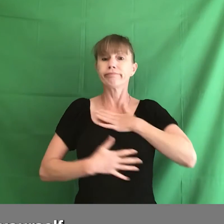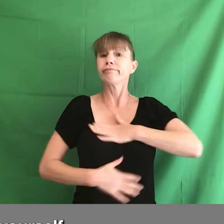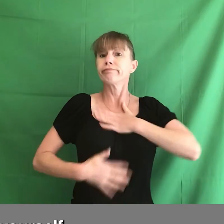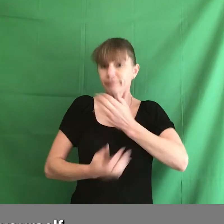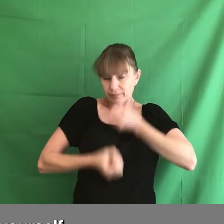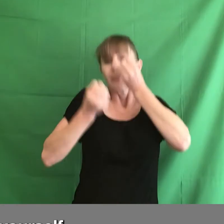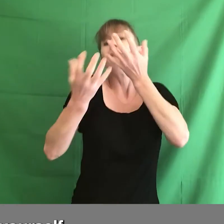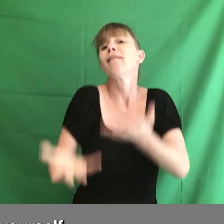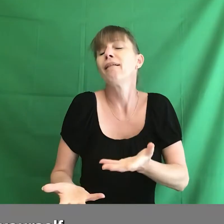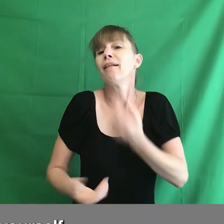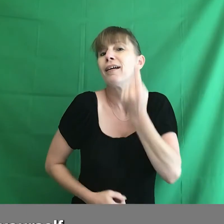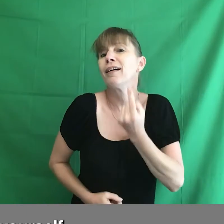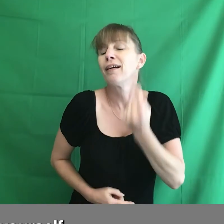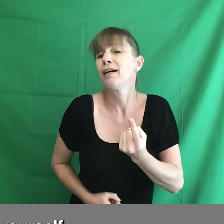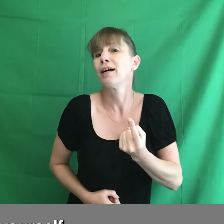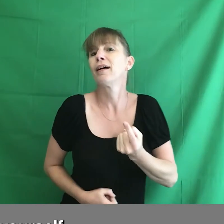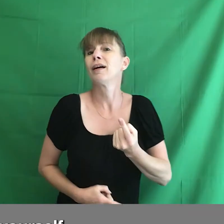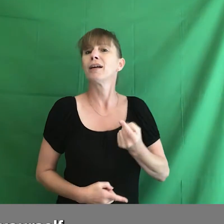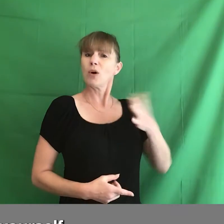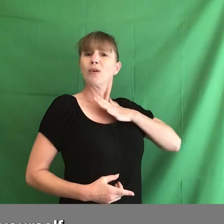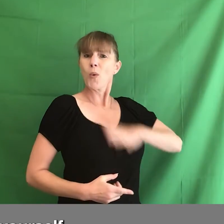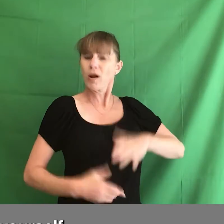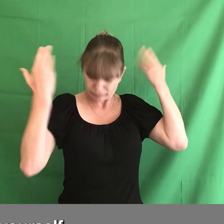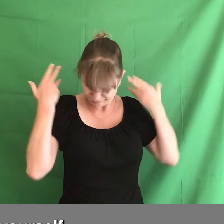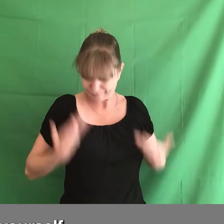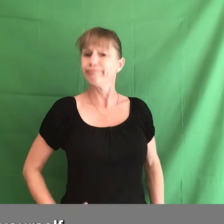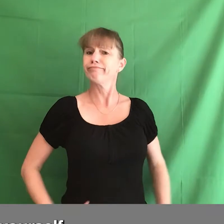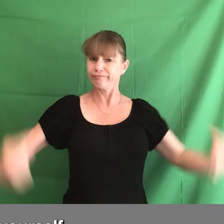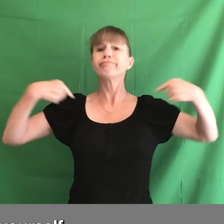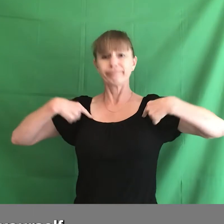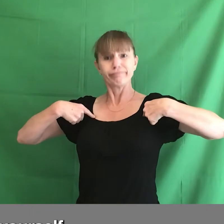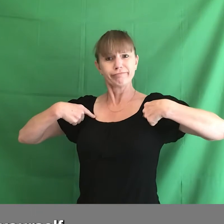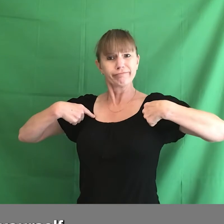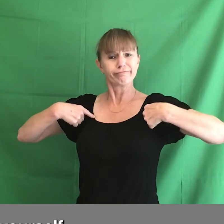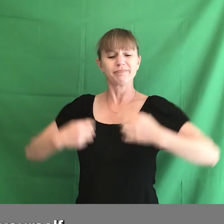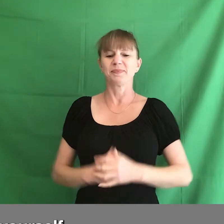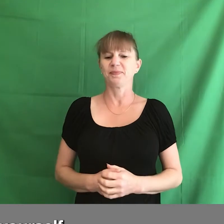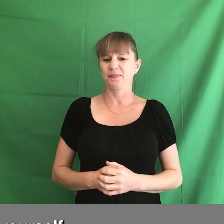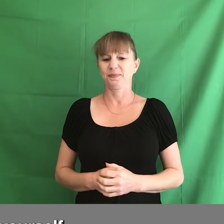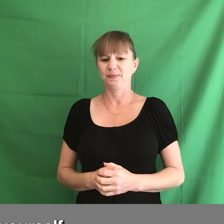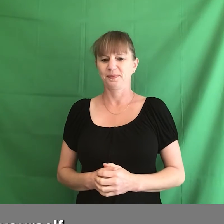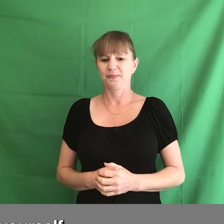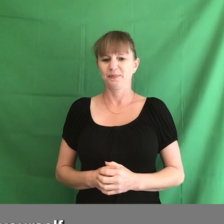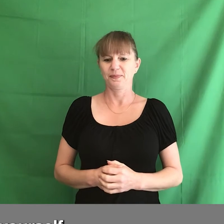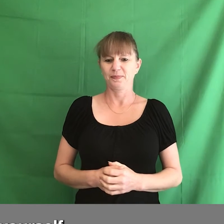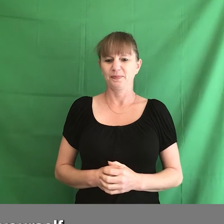with expressing yourself for wanting to be me?